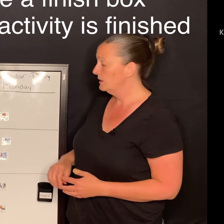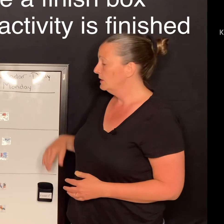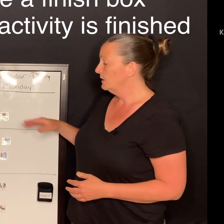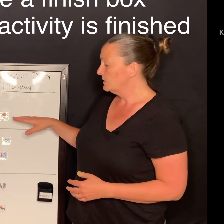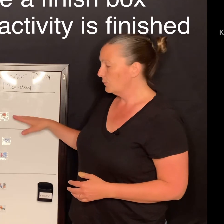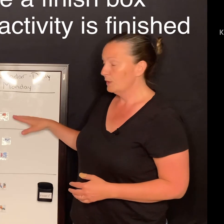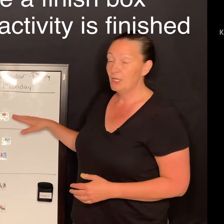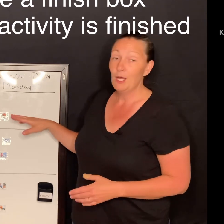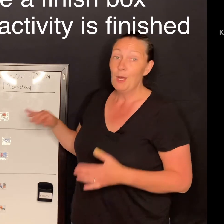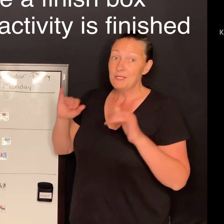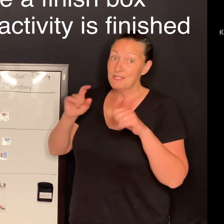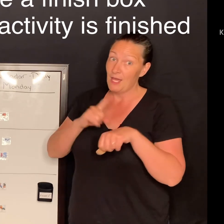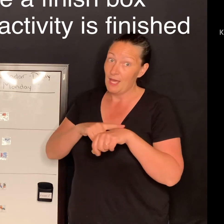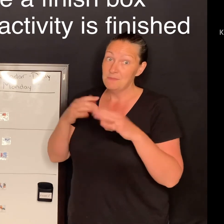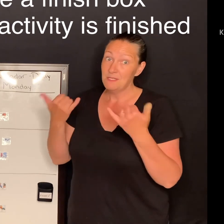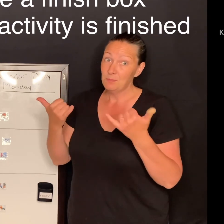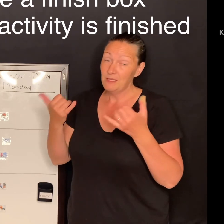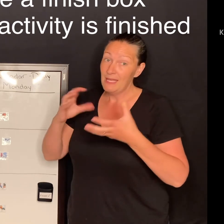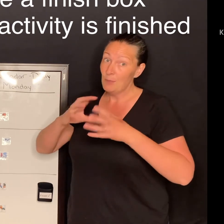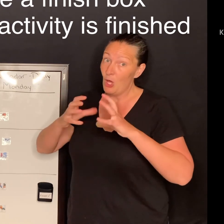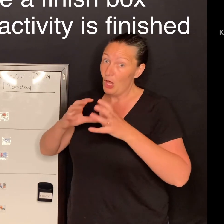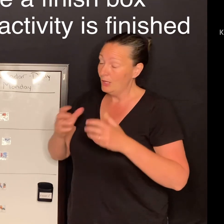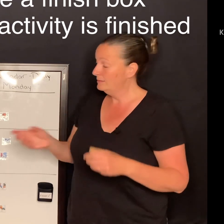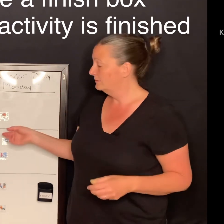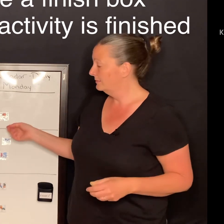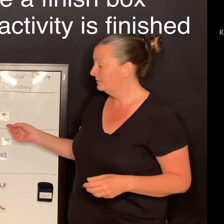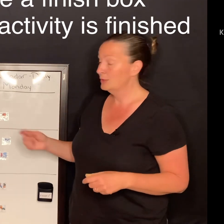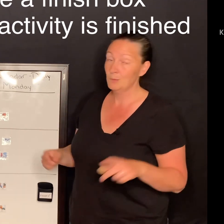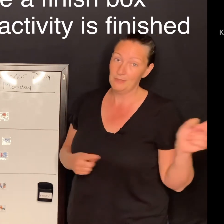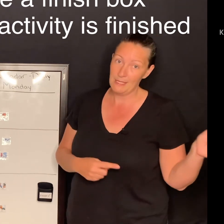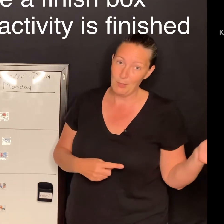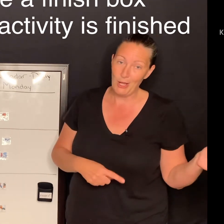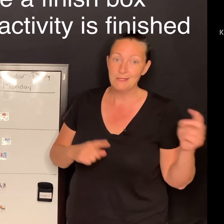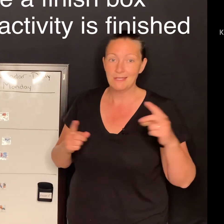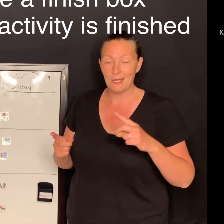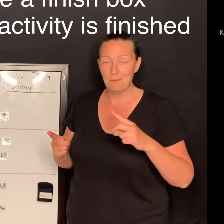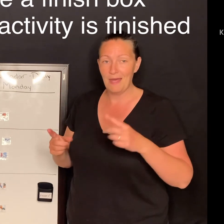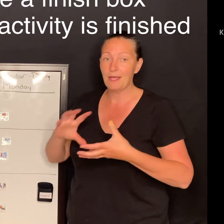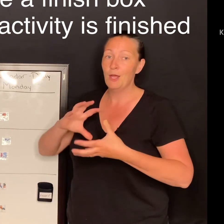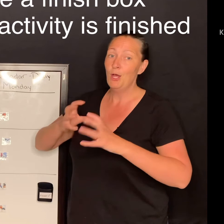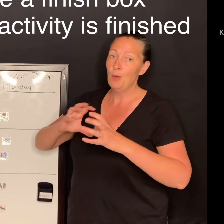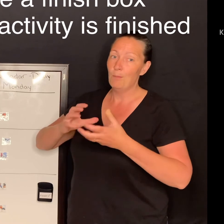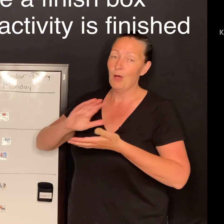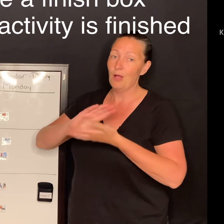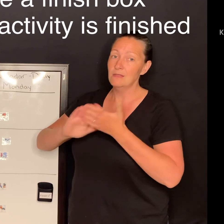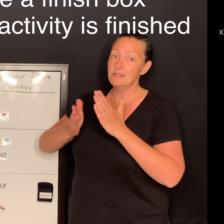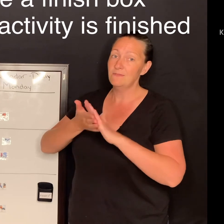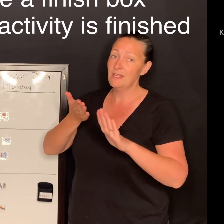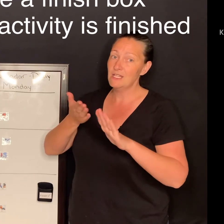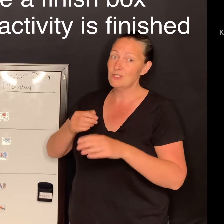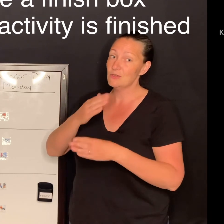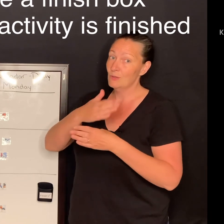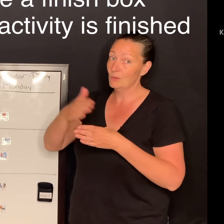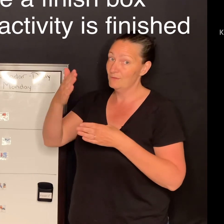So we're going to time to play ball, come back, ball's finished, we're